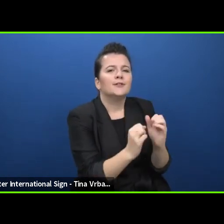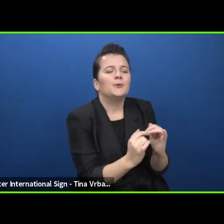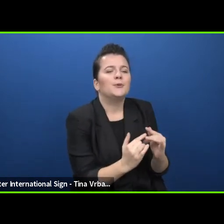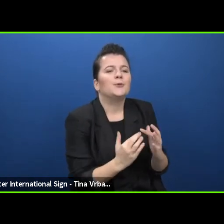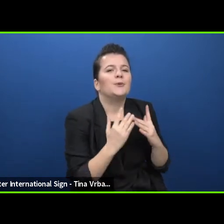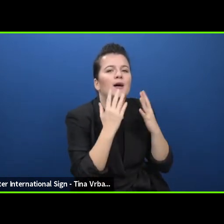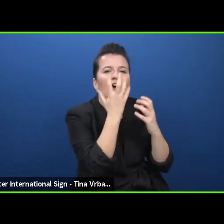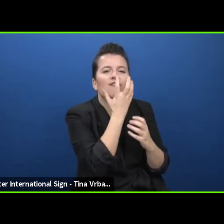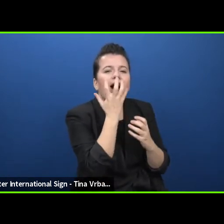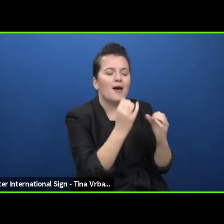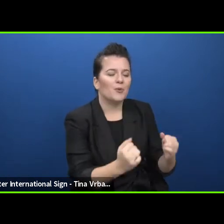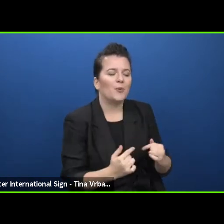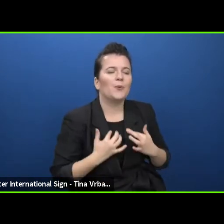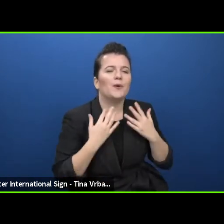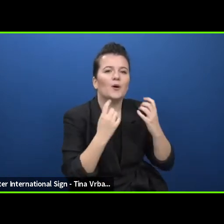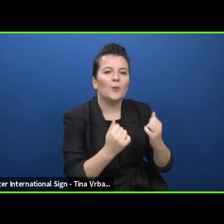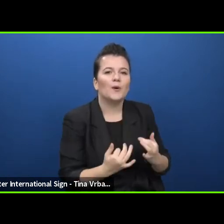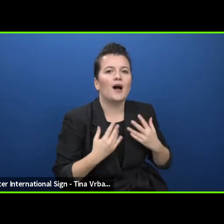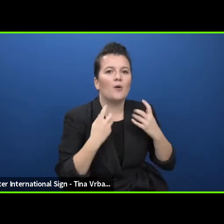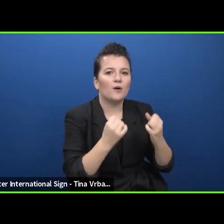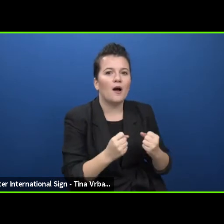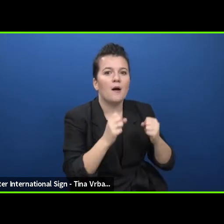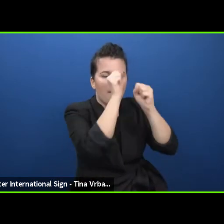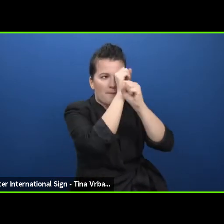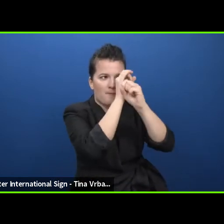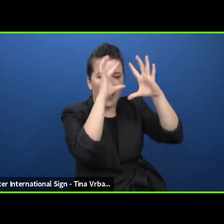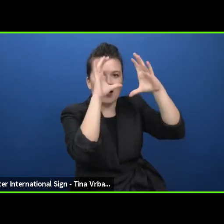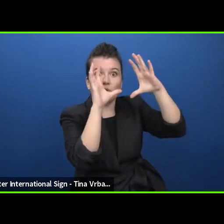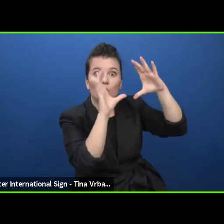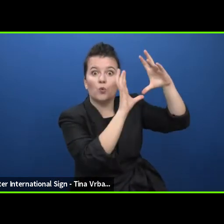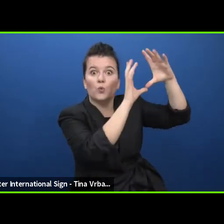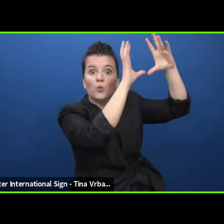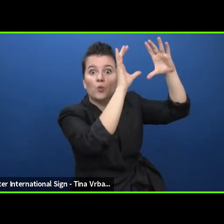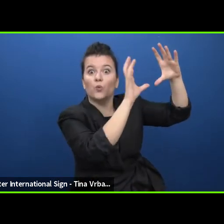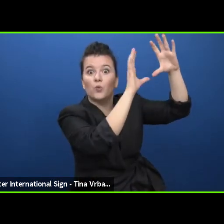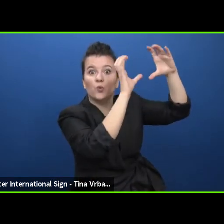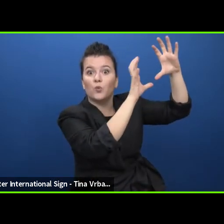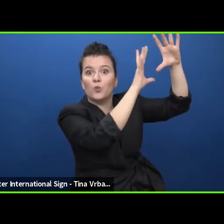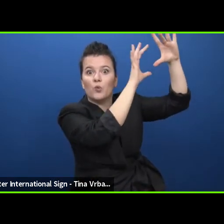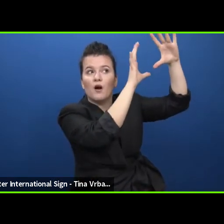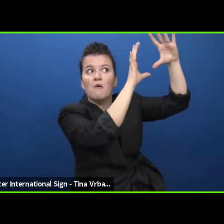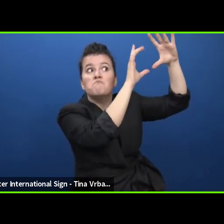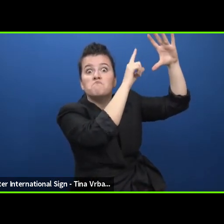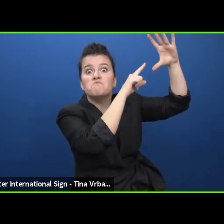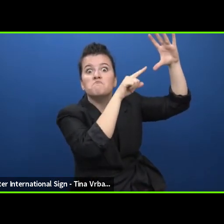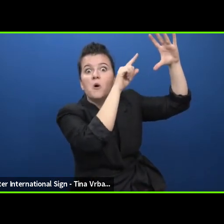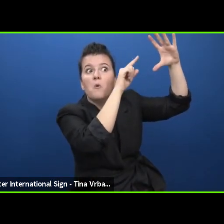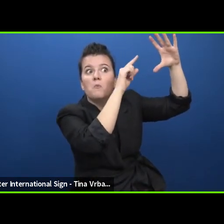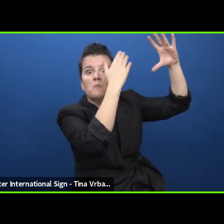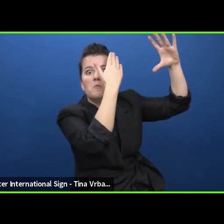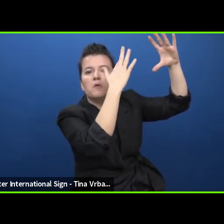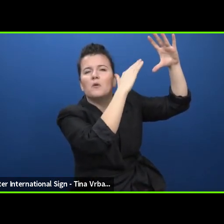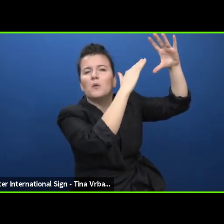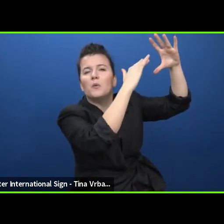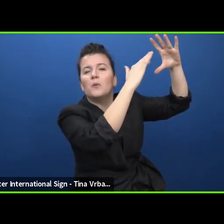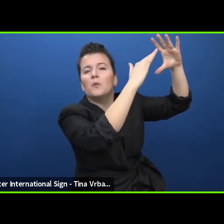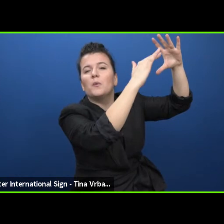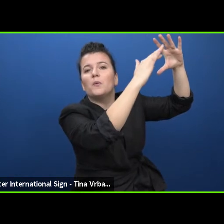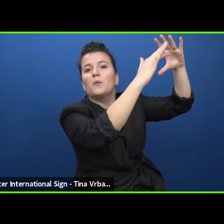body, his mind was traveling outwards, into the unknown, colonizing planes